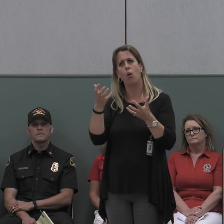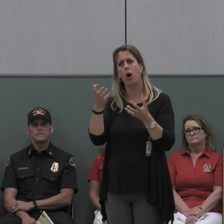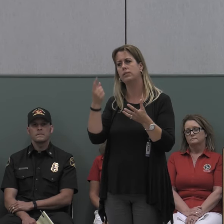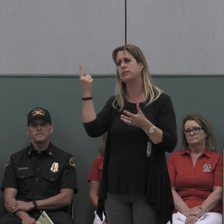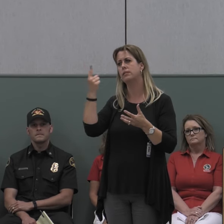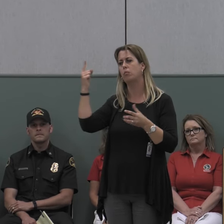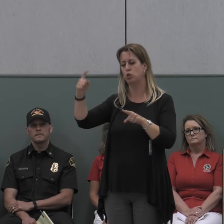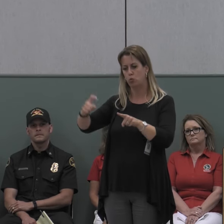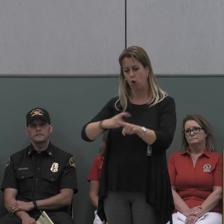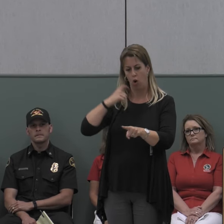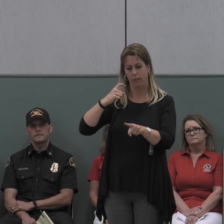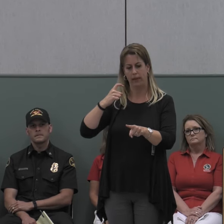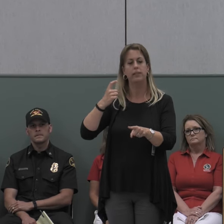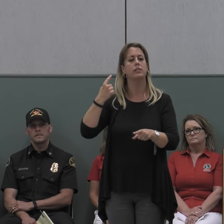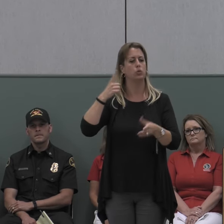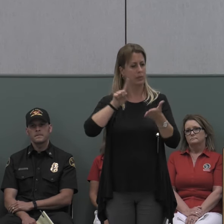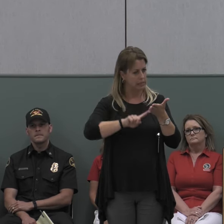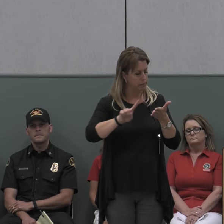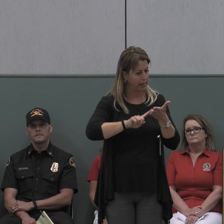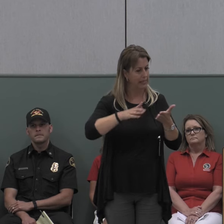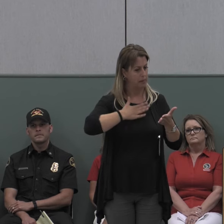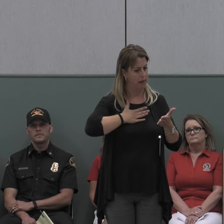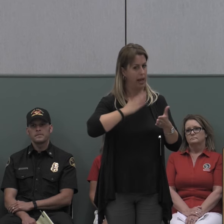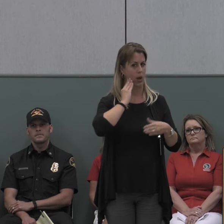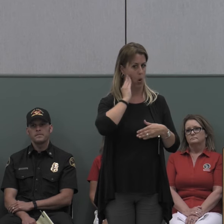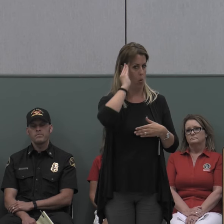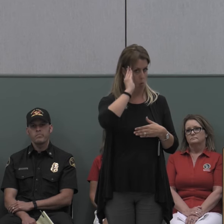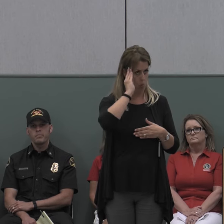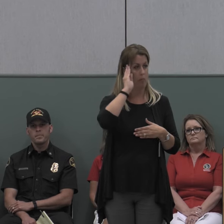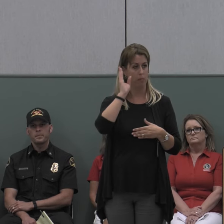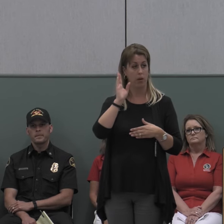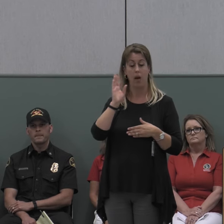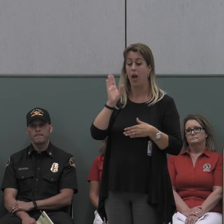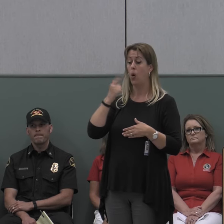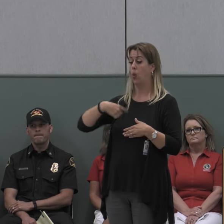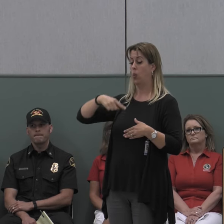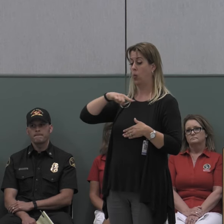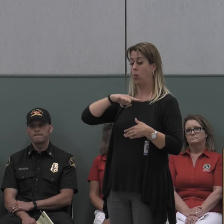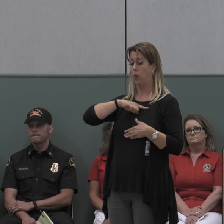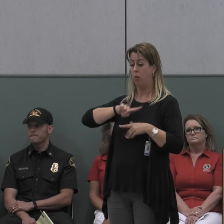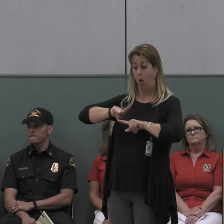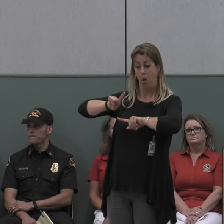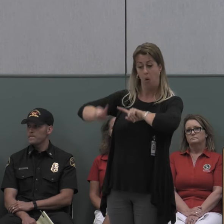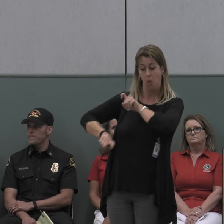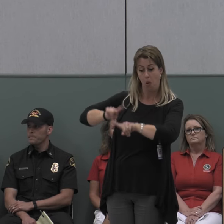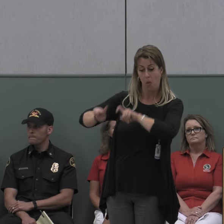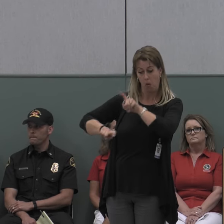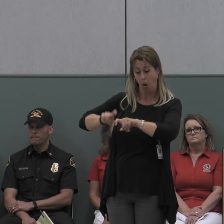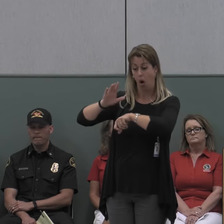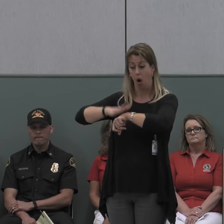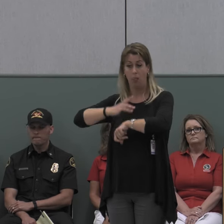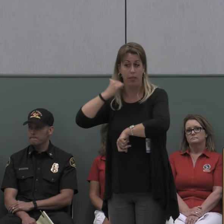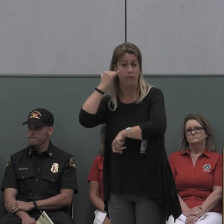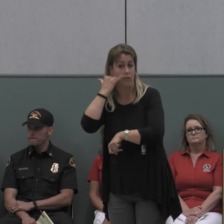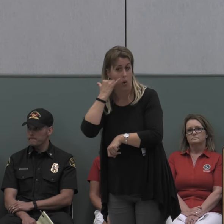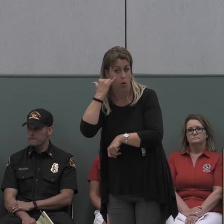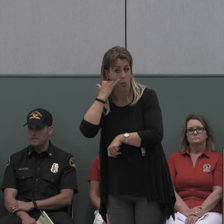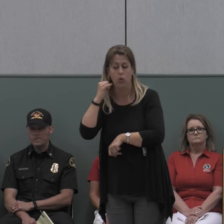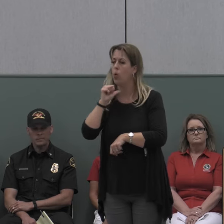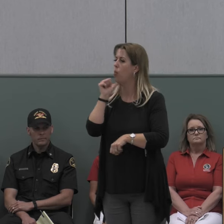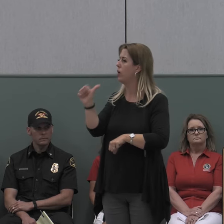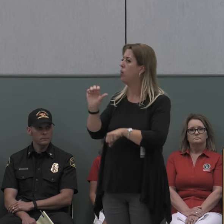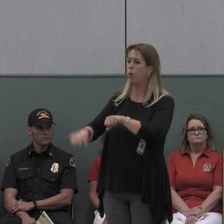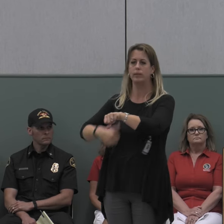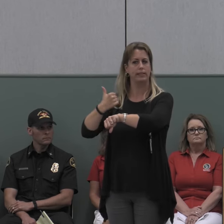out and do an inspection. We will. We'll do an evaluation over the phone, and we won't set up an appointment, because what we'll do is we'll rate